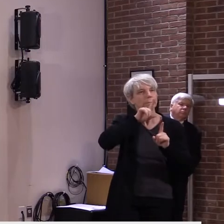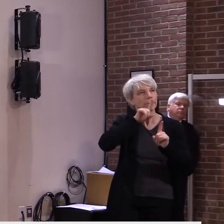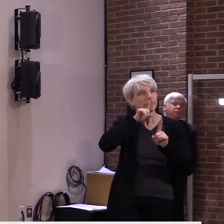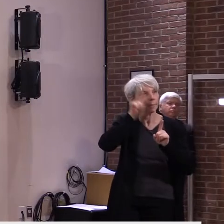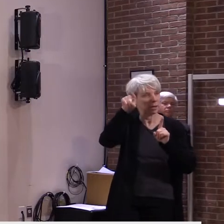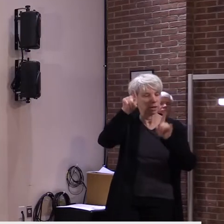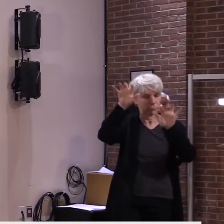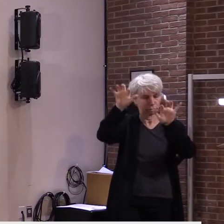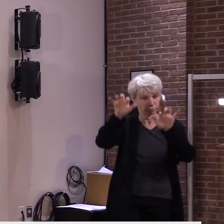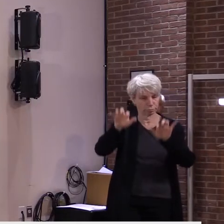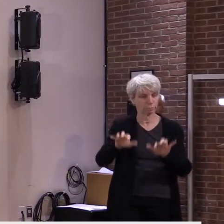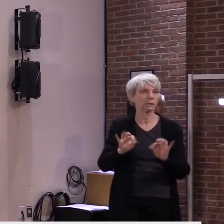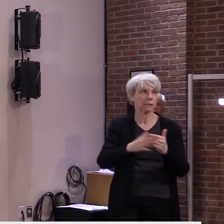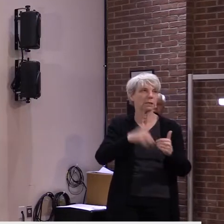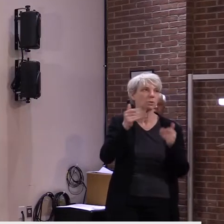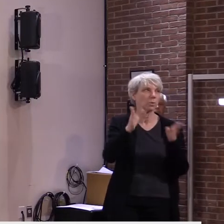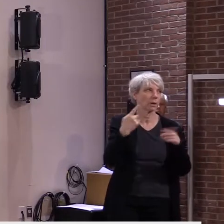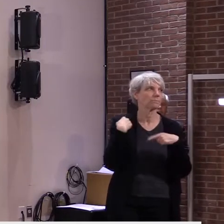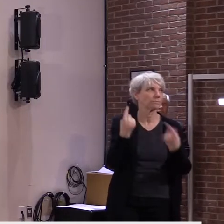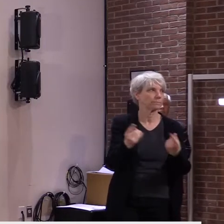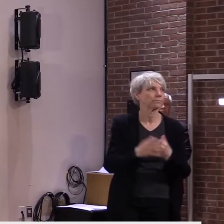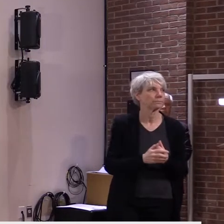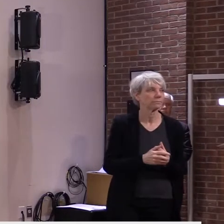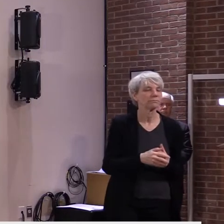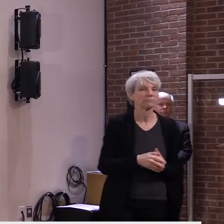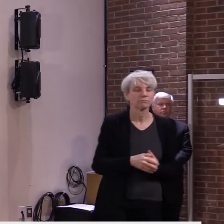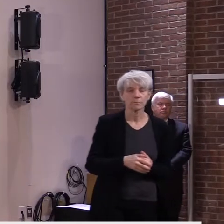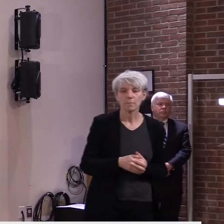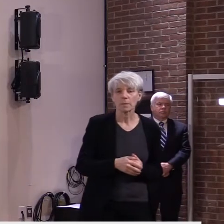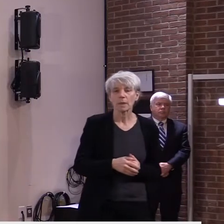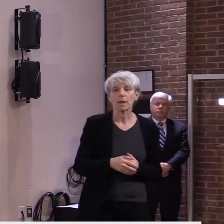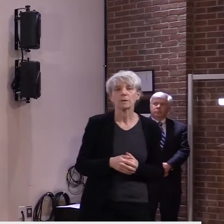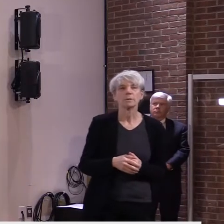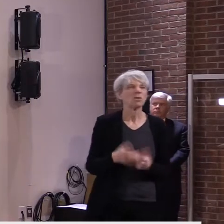since we took it offline. Any idea